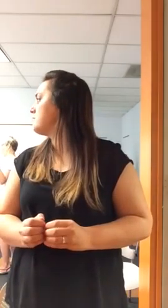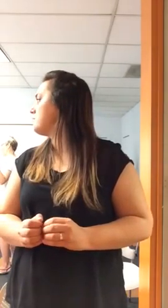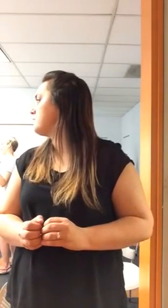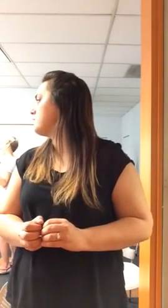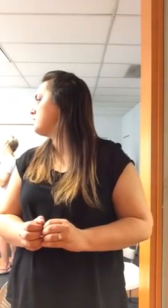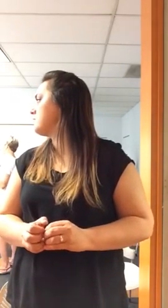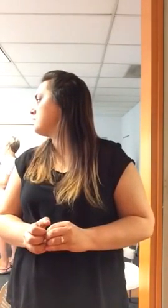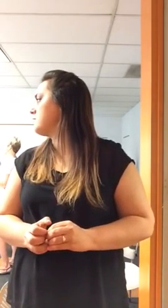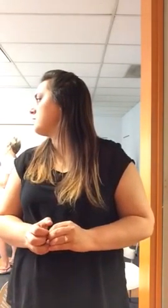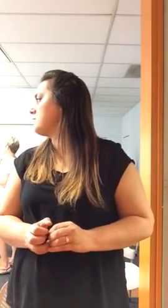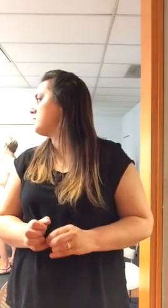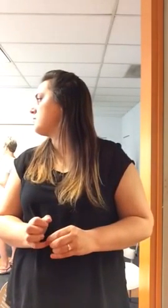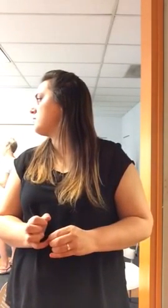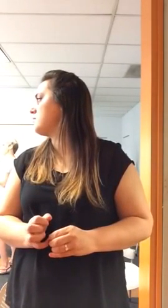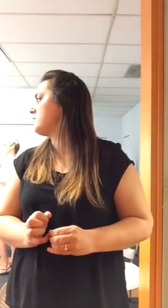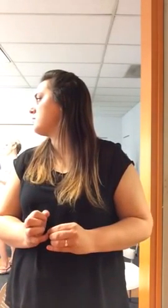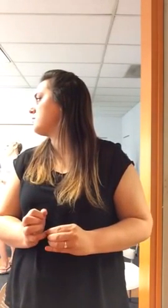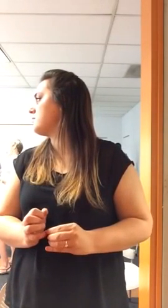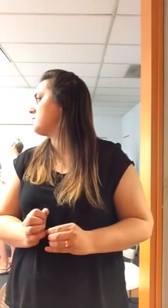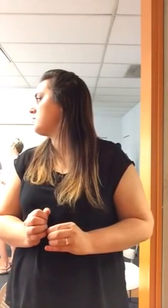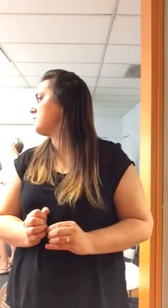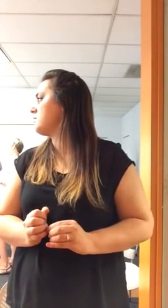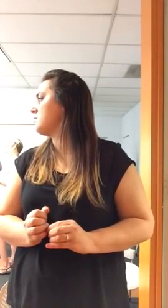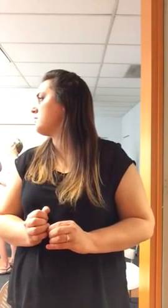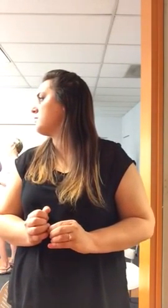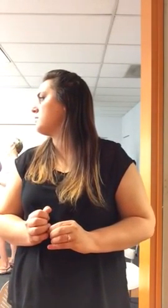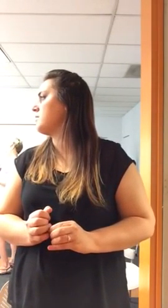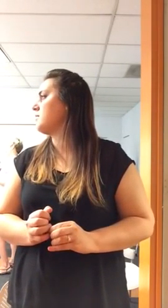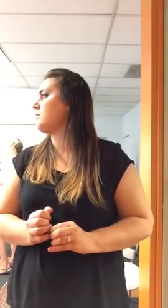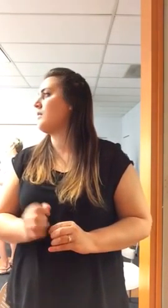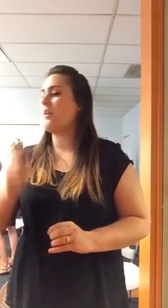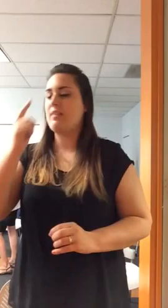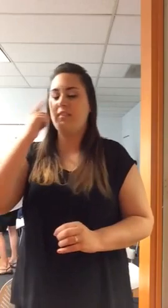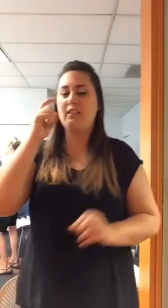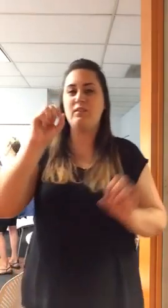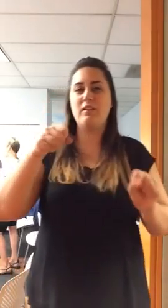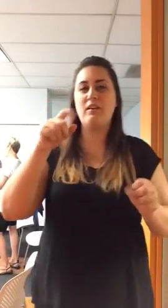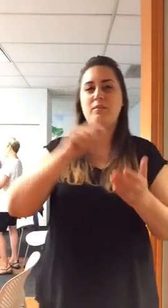I can't quite fit that on the overhead, but I think you guys can make it out.